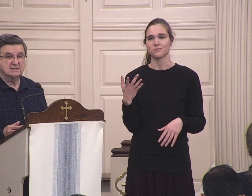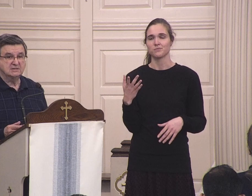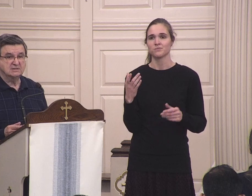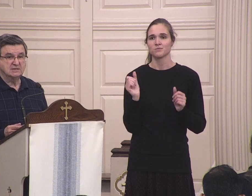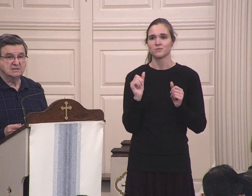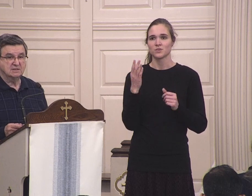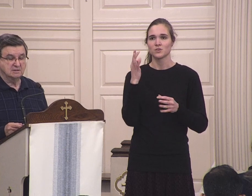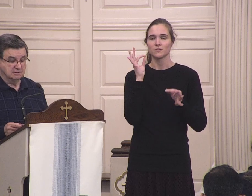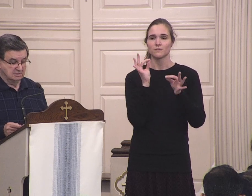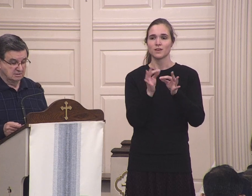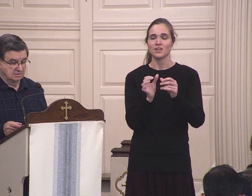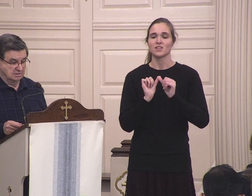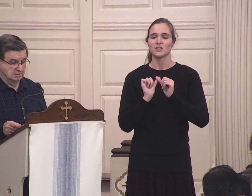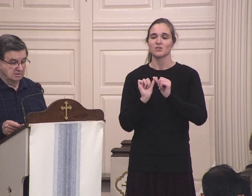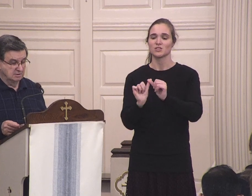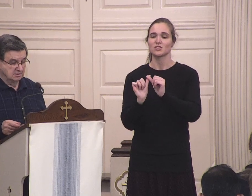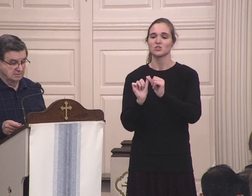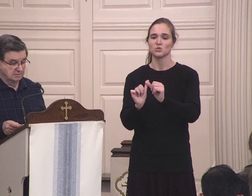this Easter season.